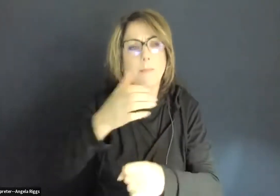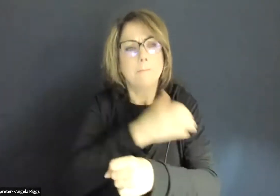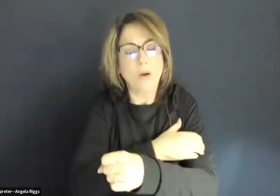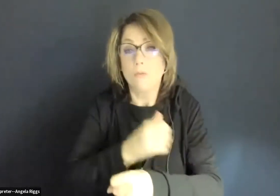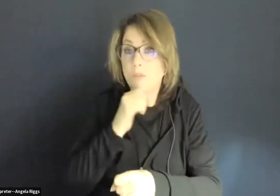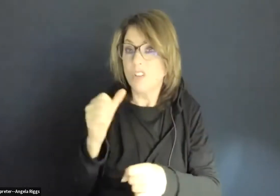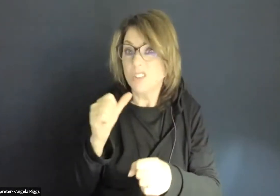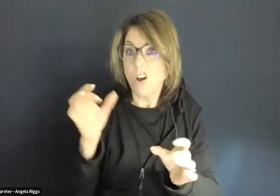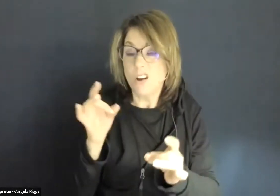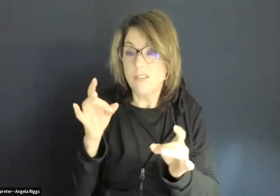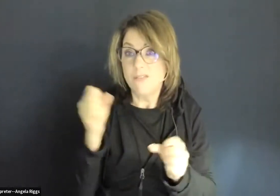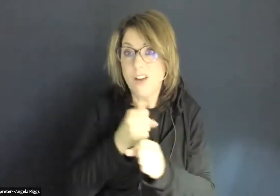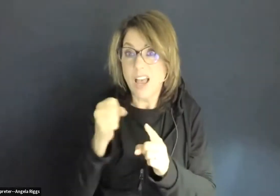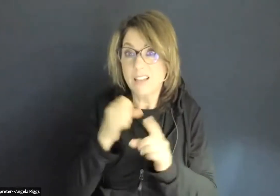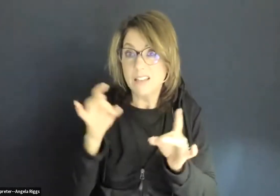we have in a democracy.